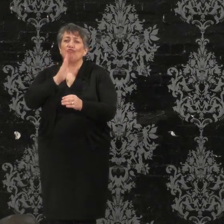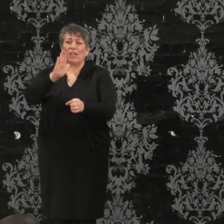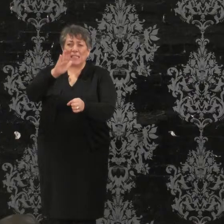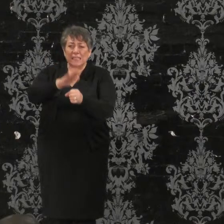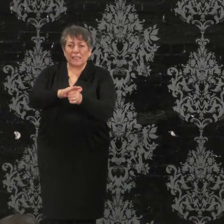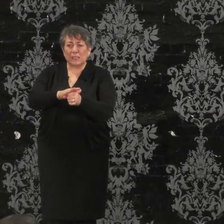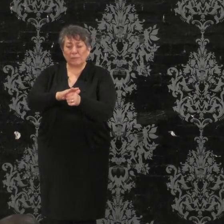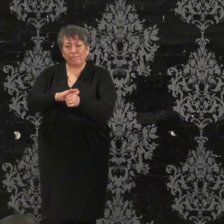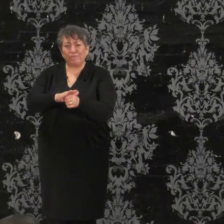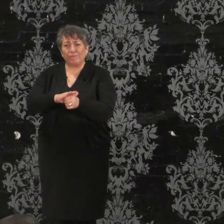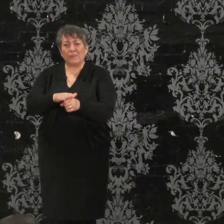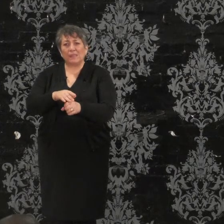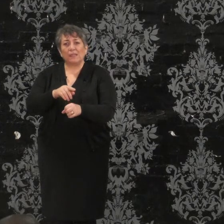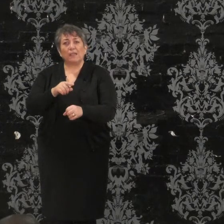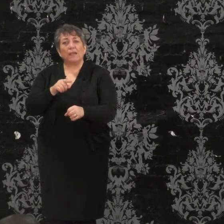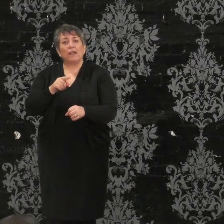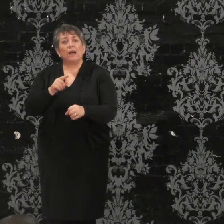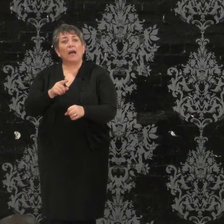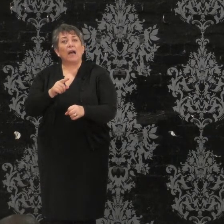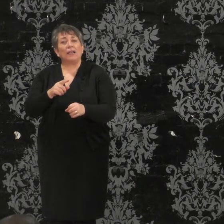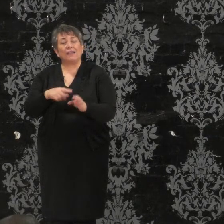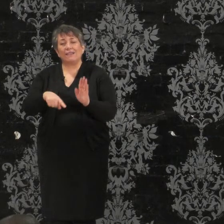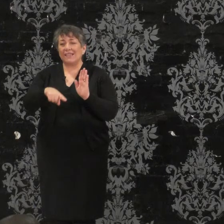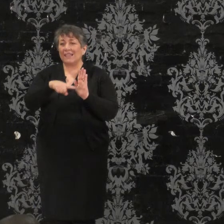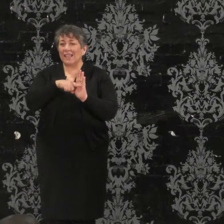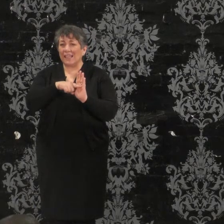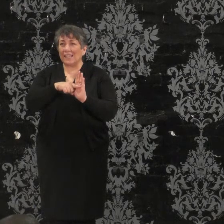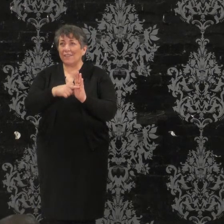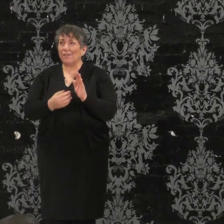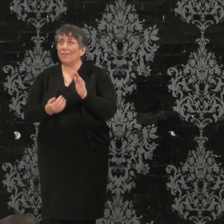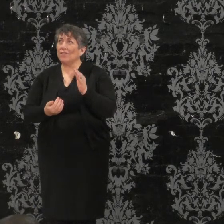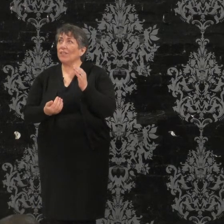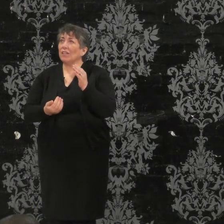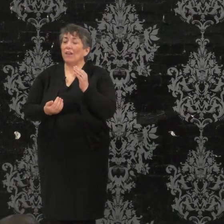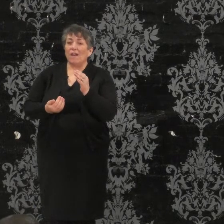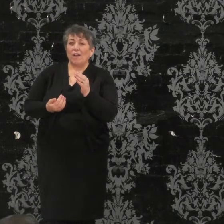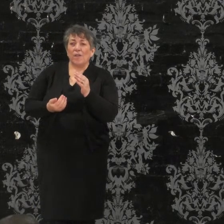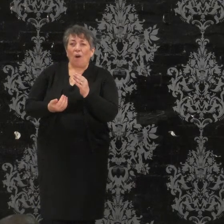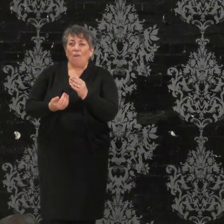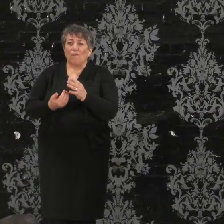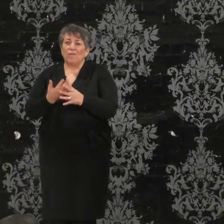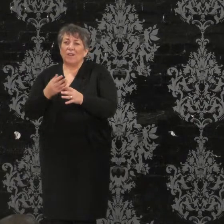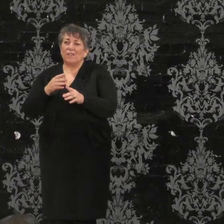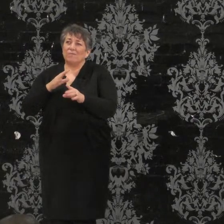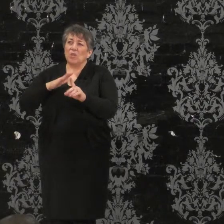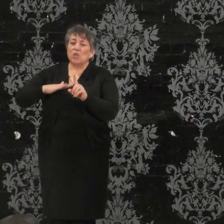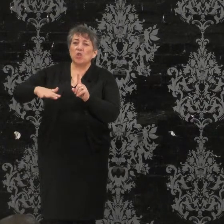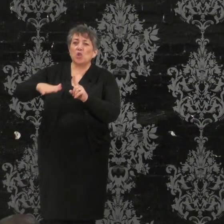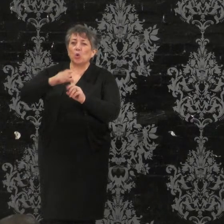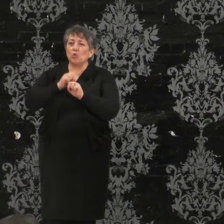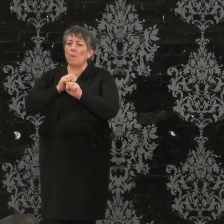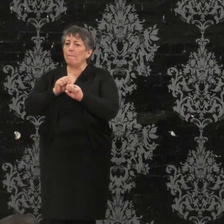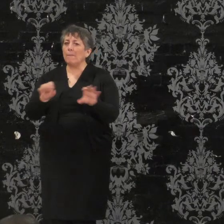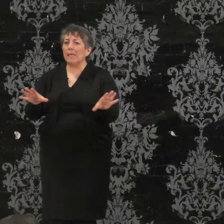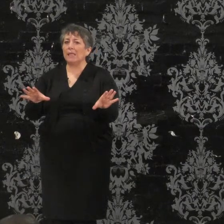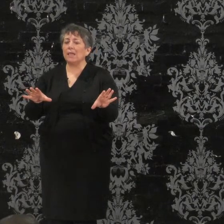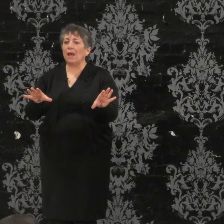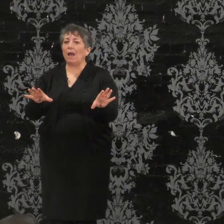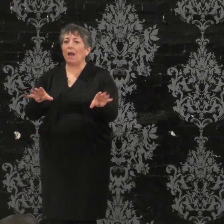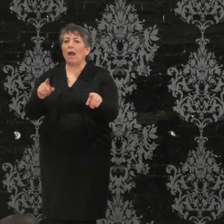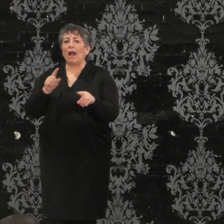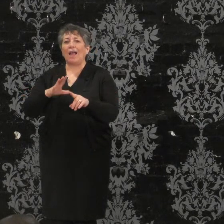the negative impact of new forms of communication and social media, and the link between